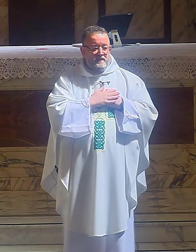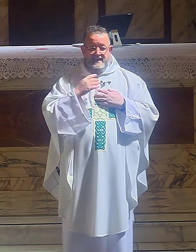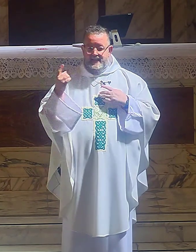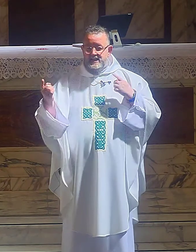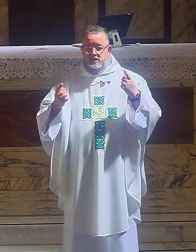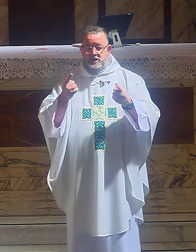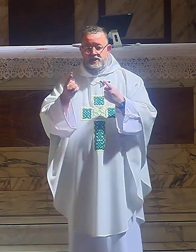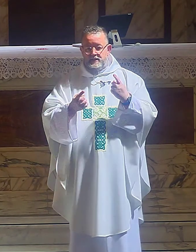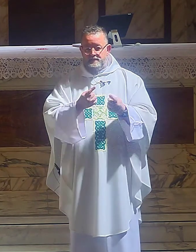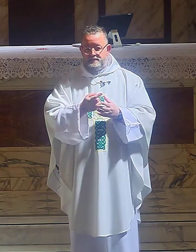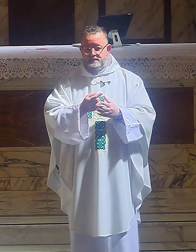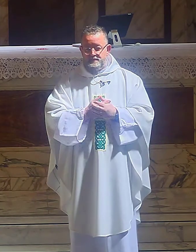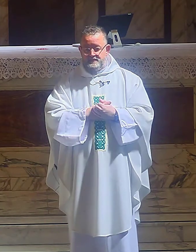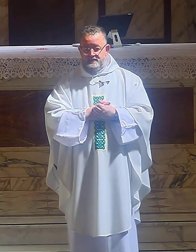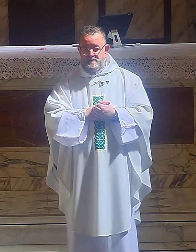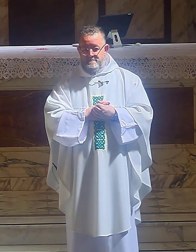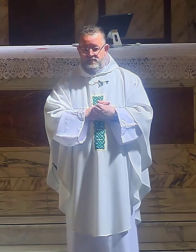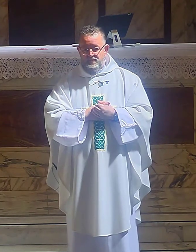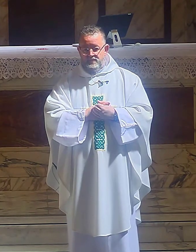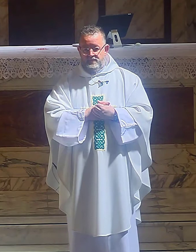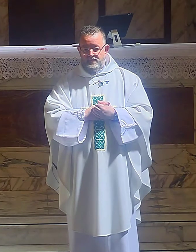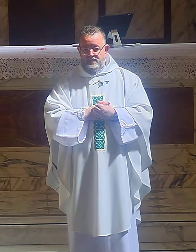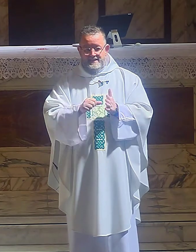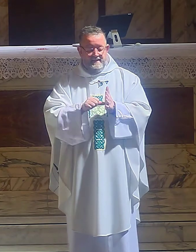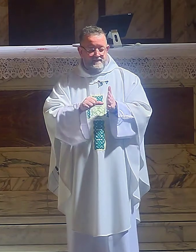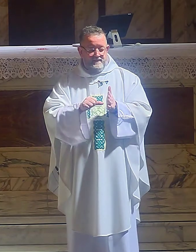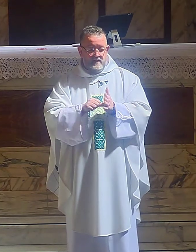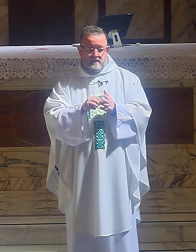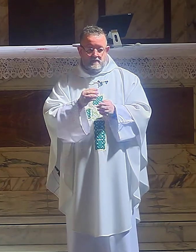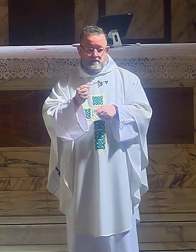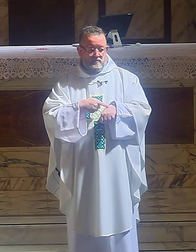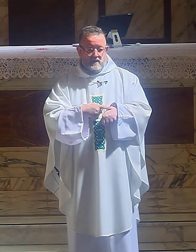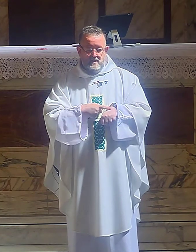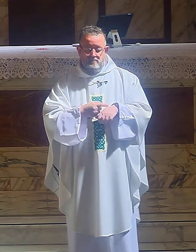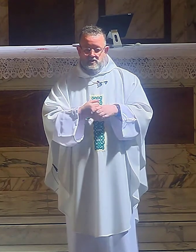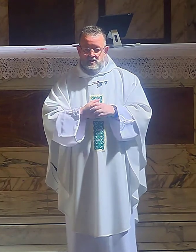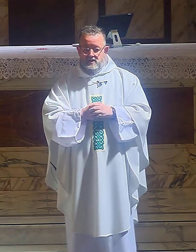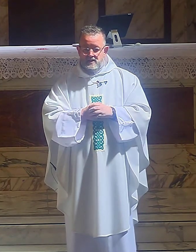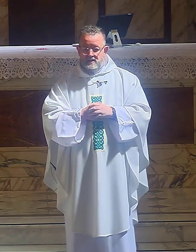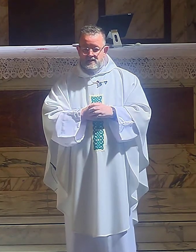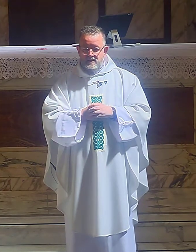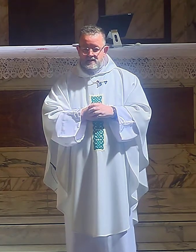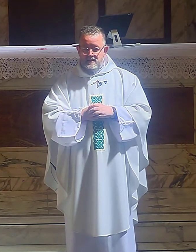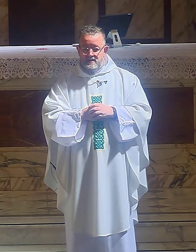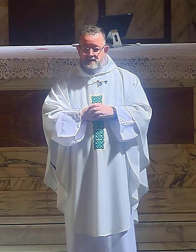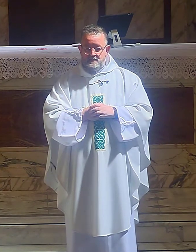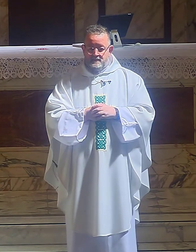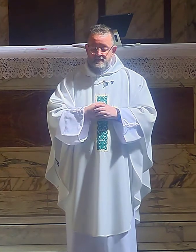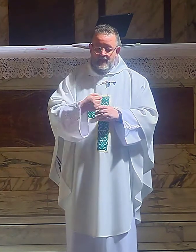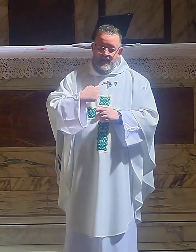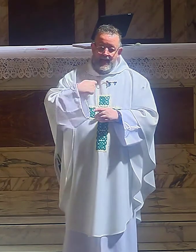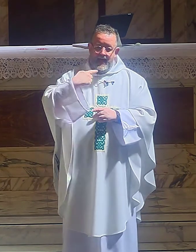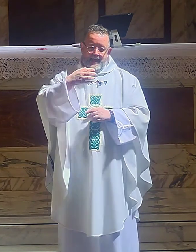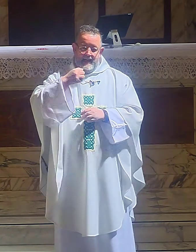Loving each other is difficult sometimes.